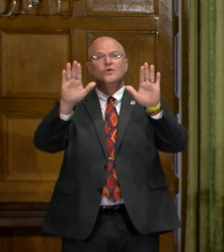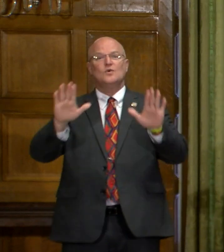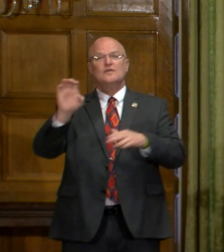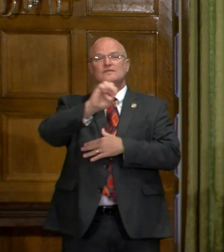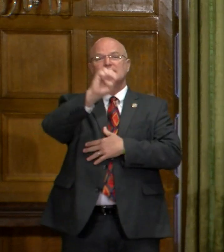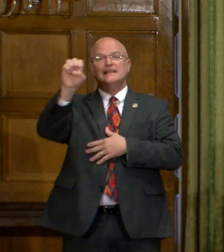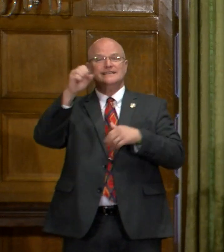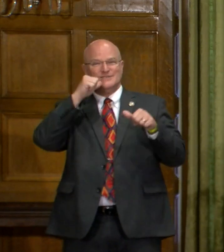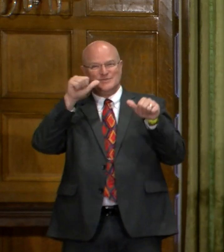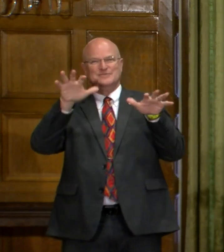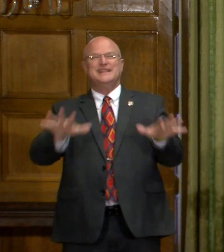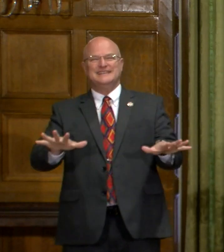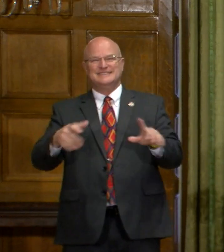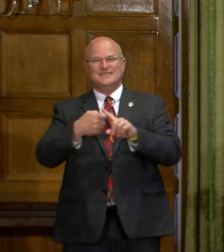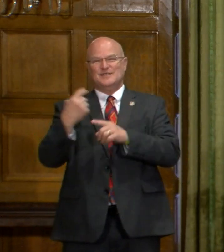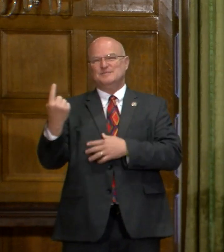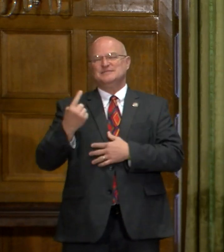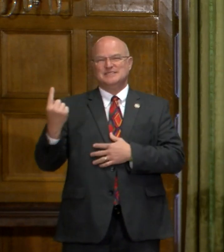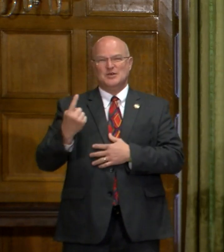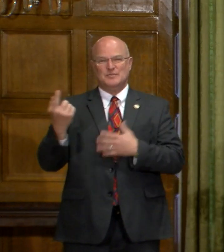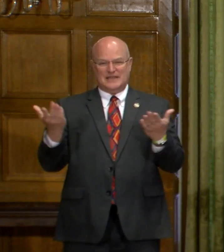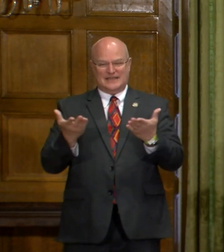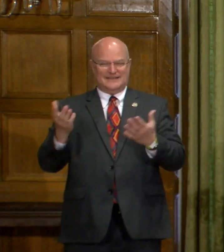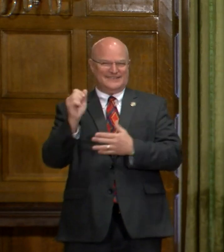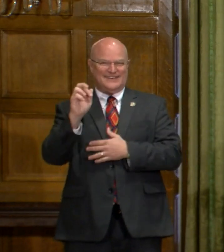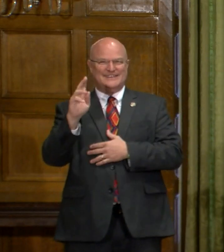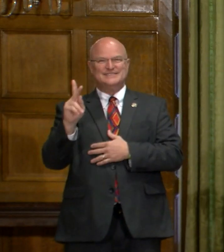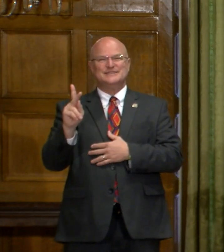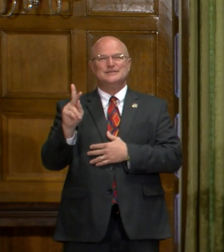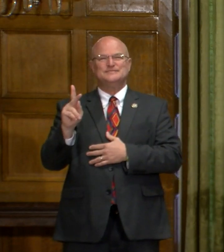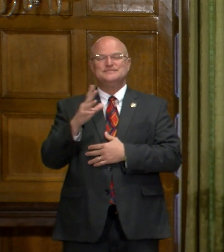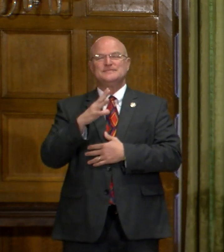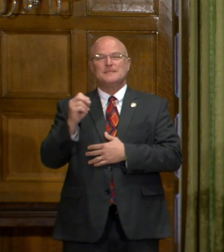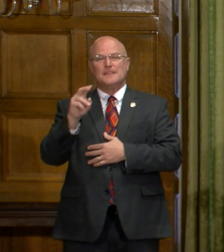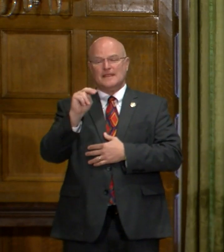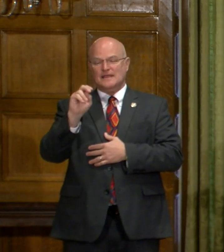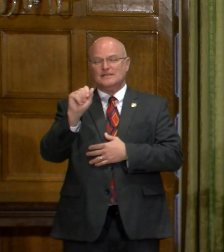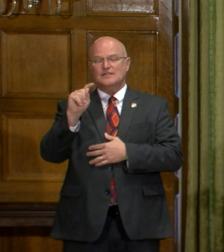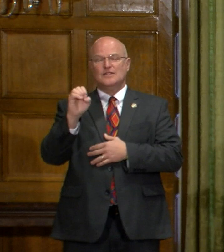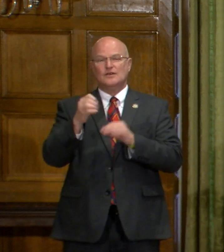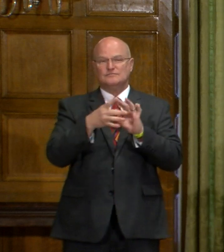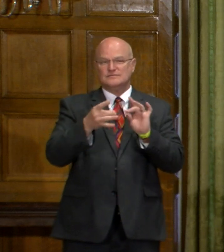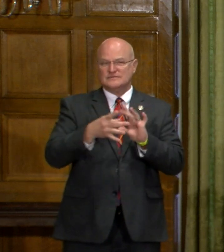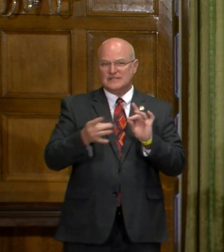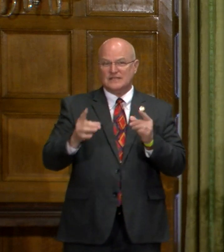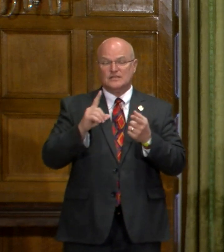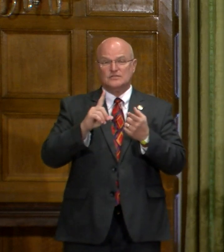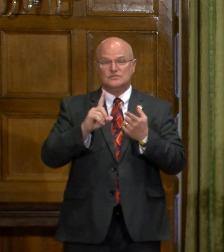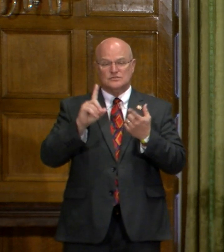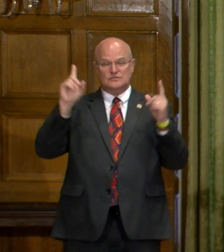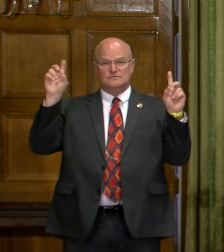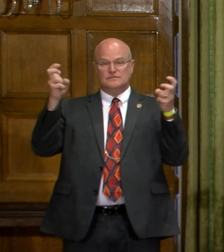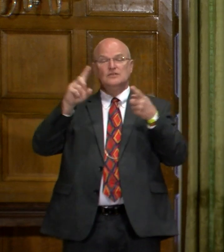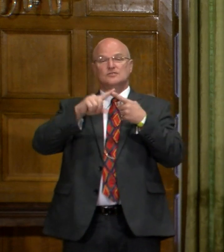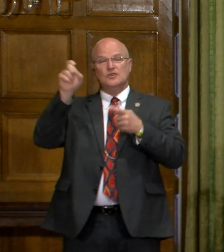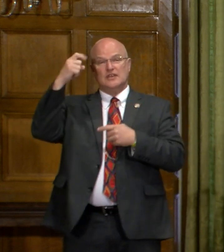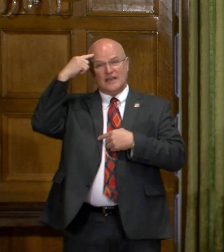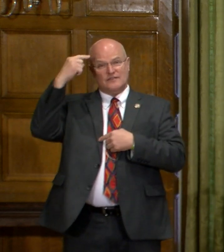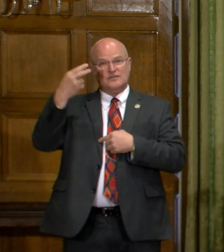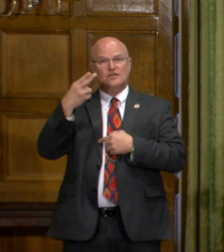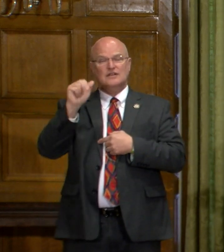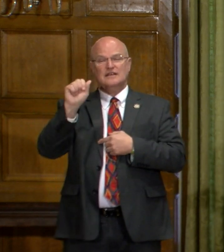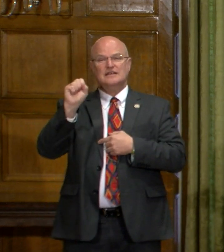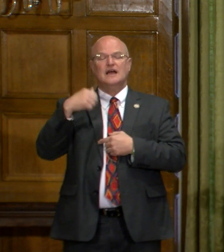Easter blessings from someone in Arkansas, and the note goes to Governor Hutchinson.